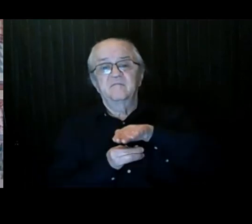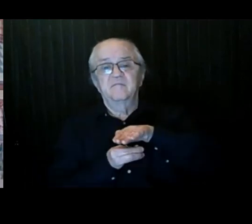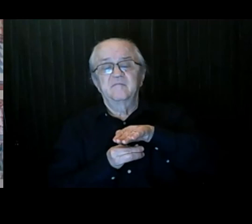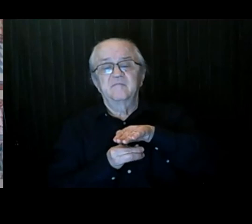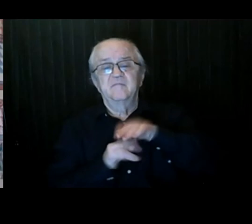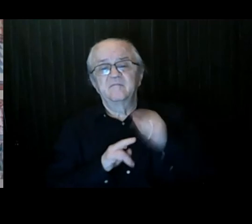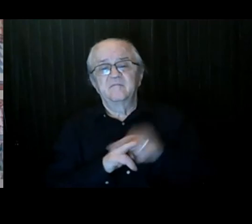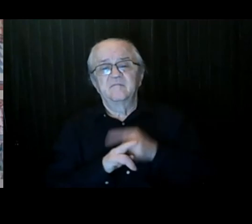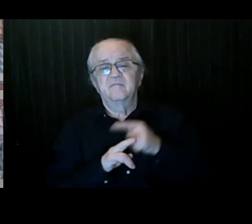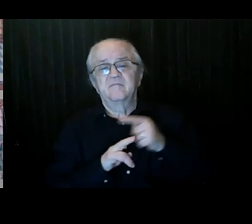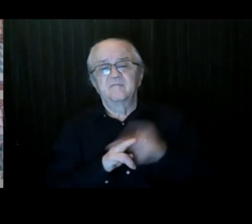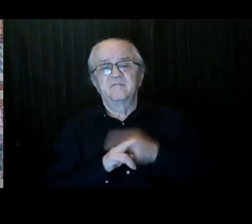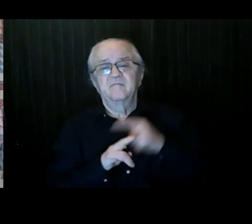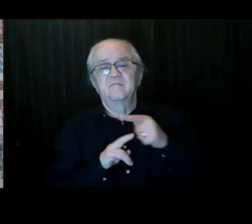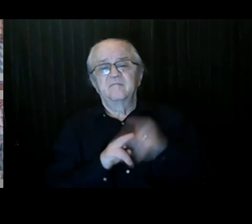had it hidden there.